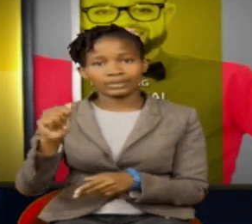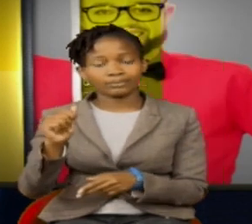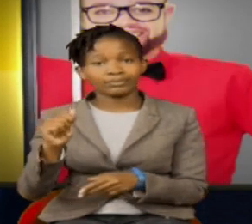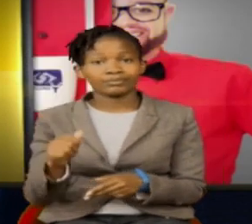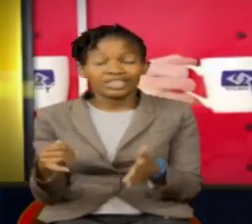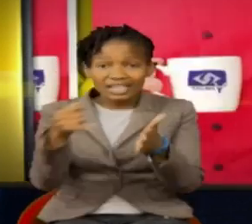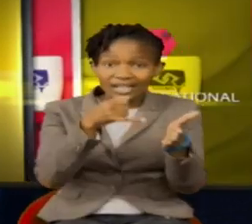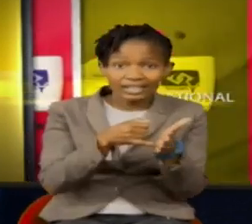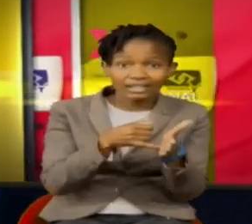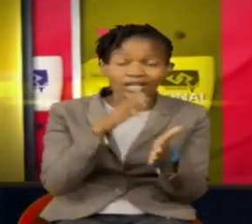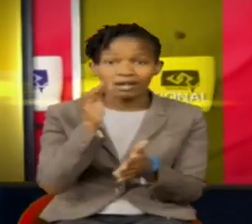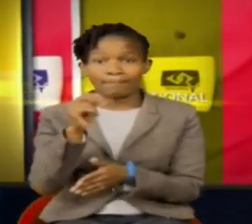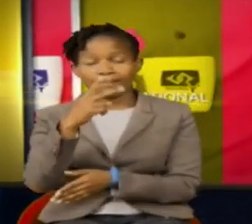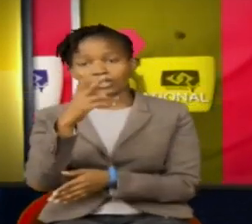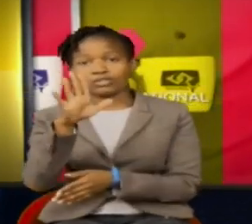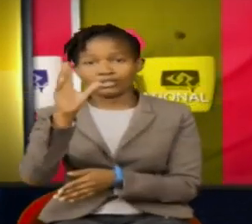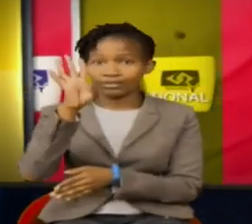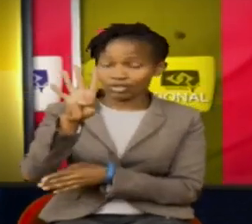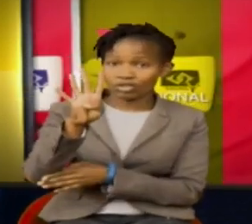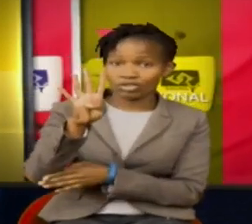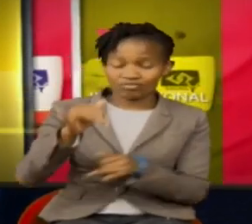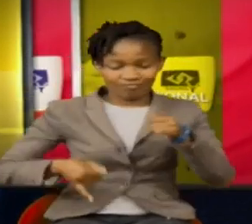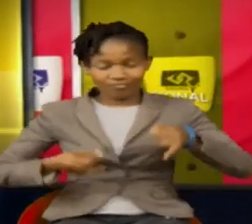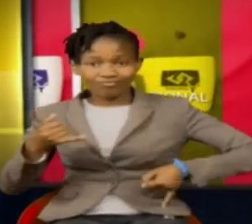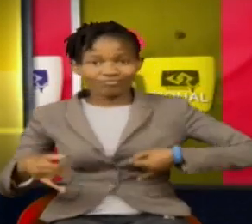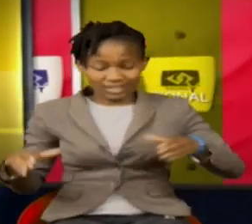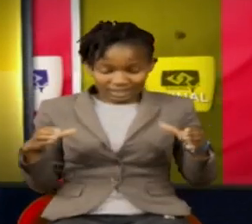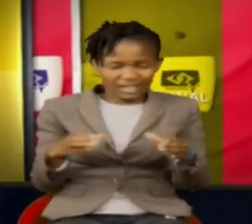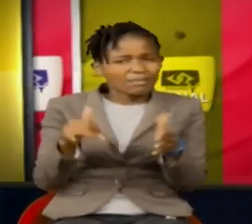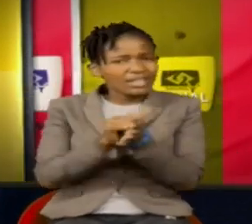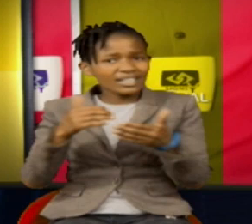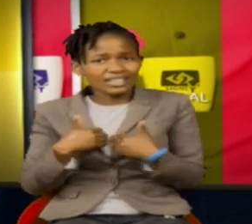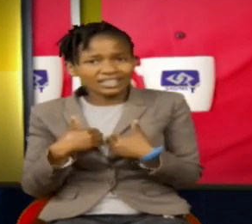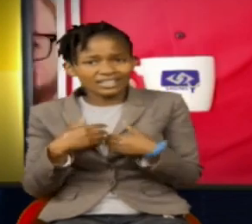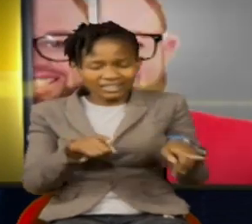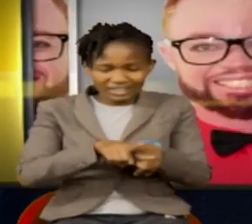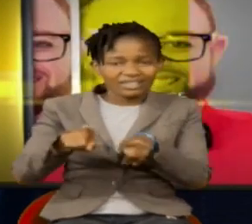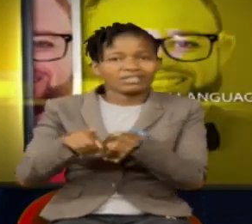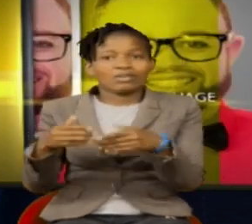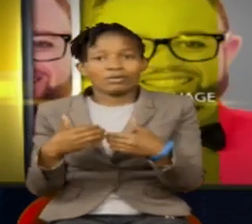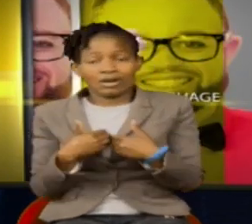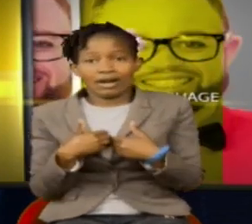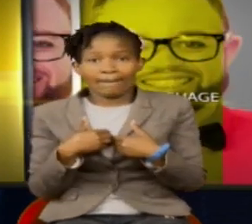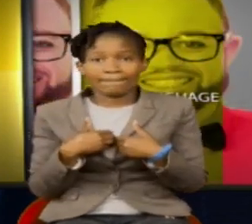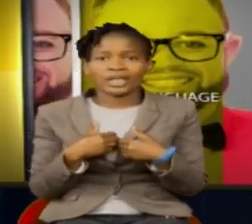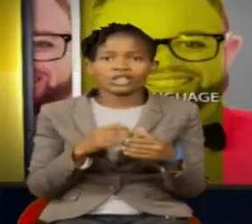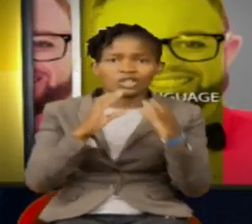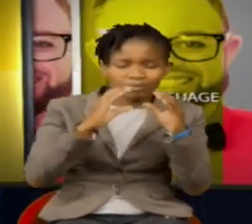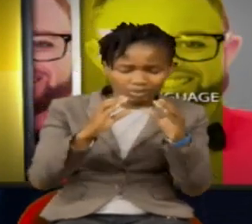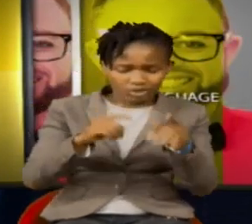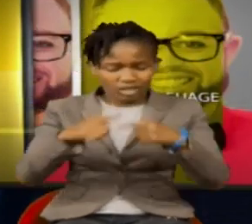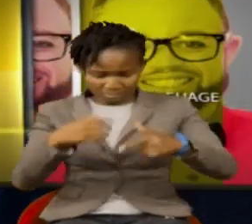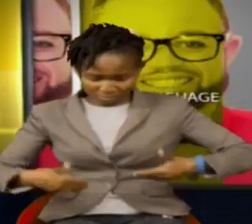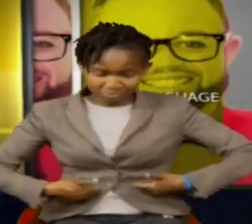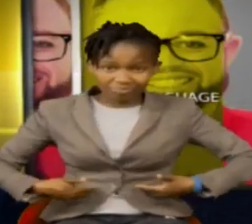brand new initiative by 254 Entertainment. Oh, yeah. This company that I own, and we are so committed and passionate about young people. Okay. So